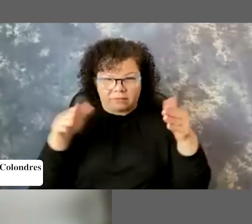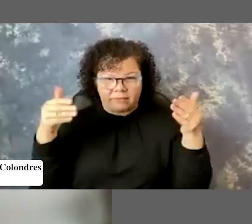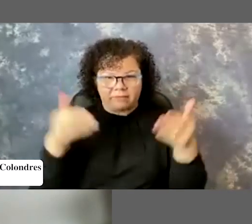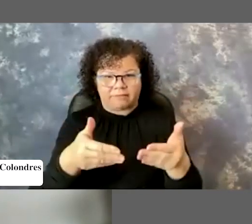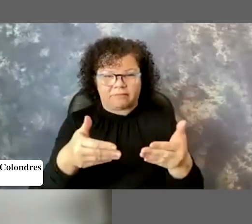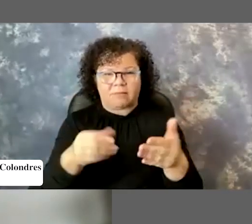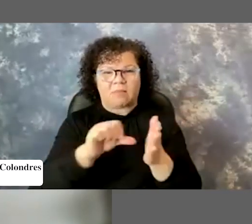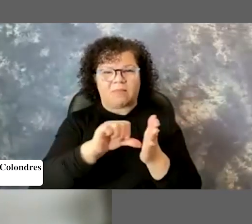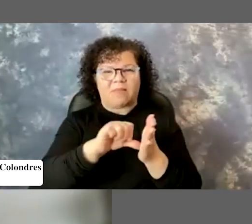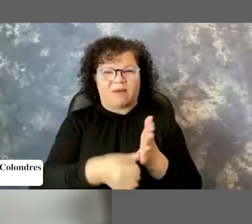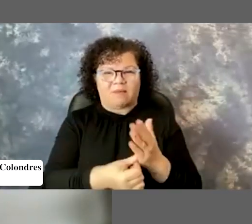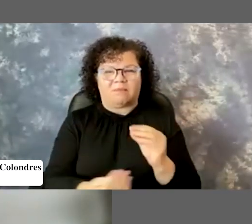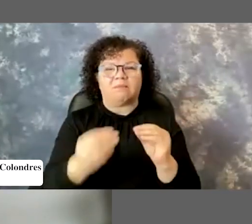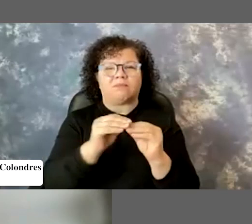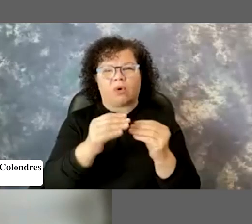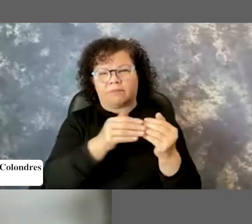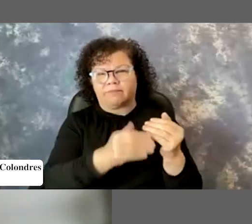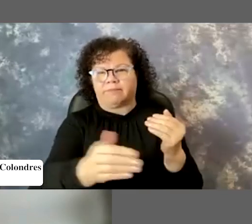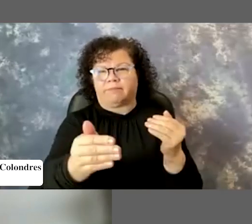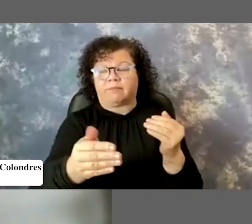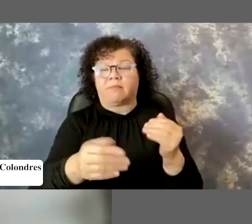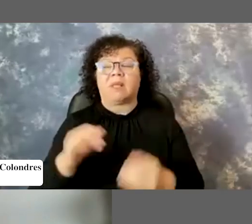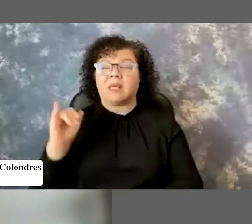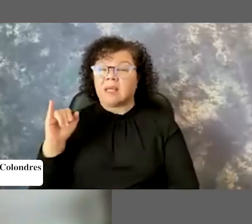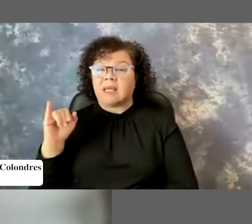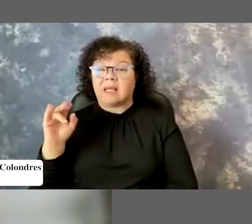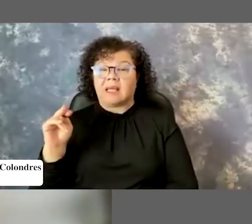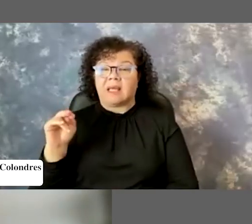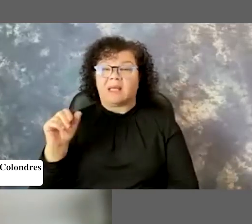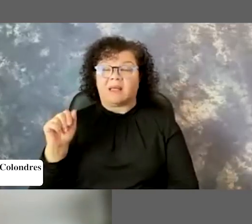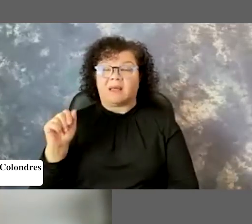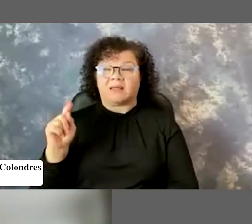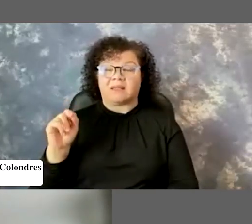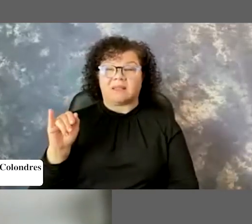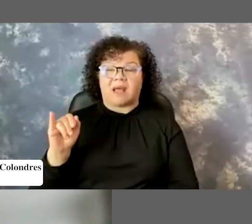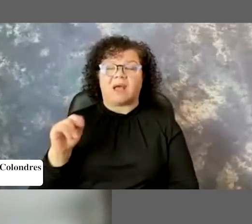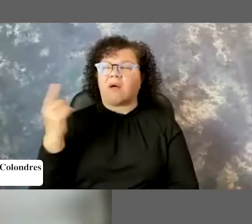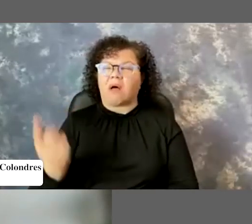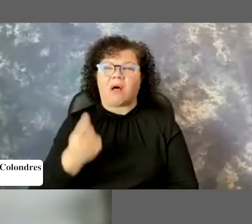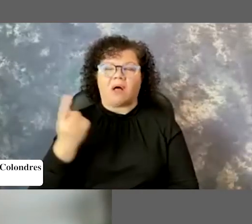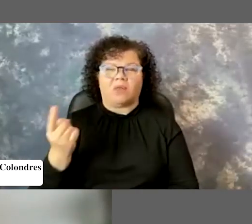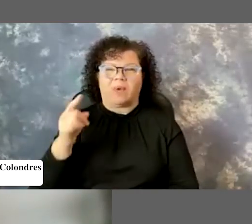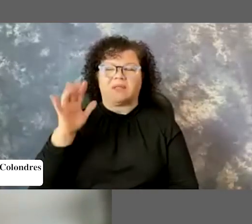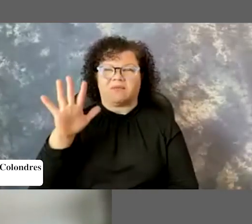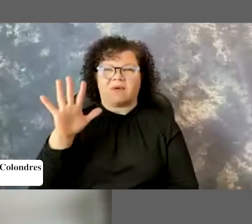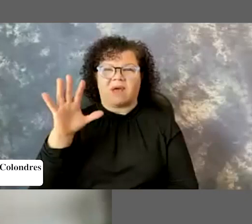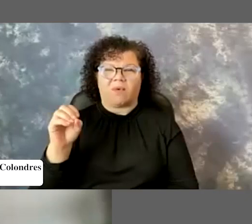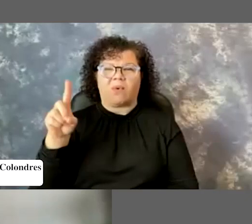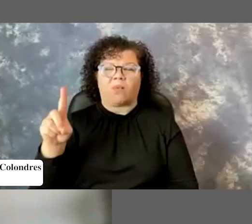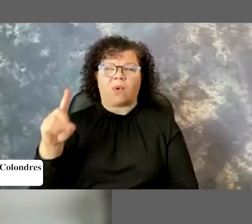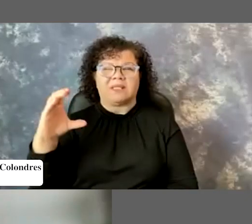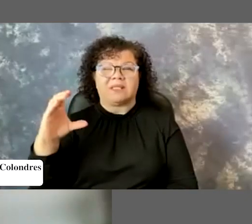focus going forward. Inatai has always been a 501c4